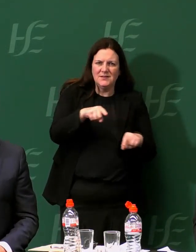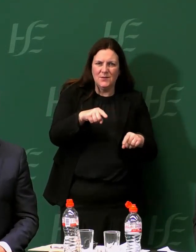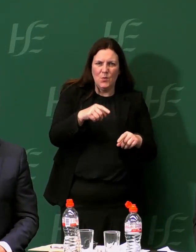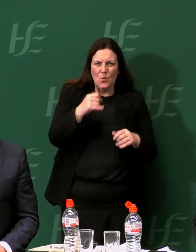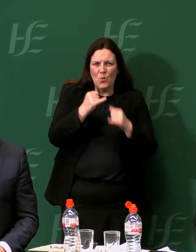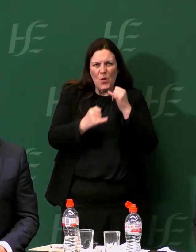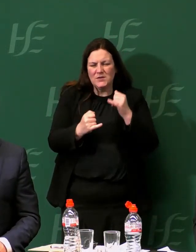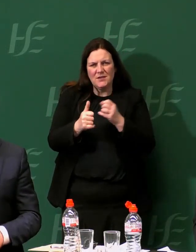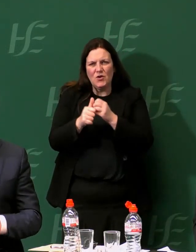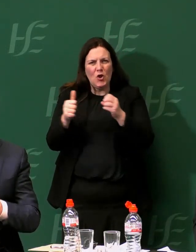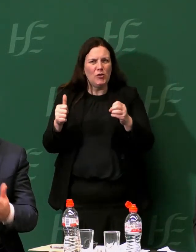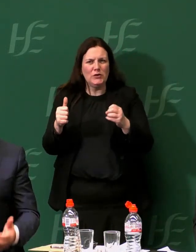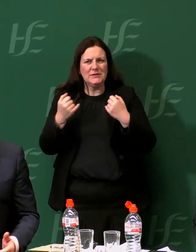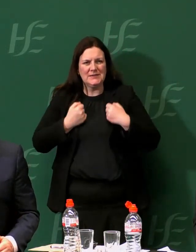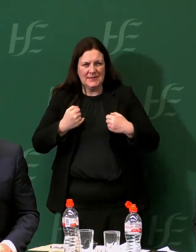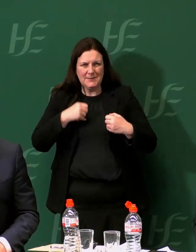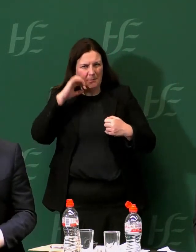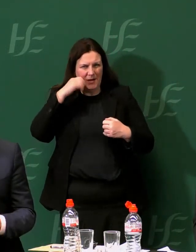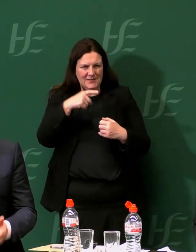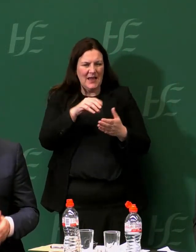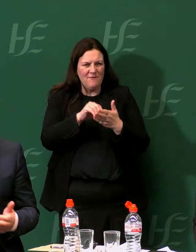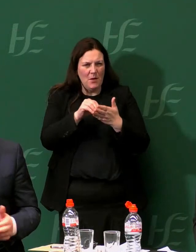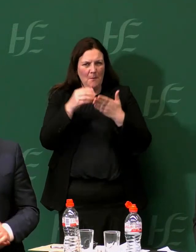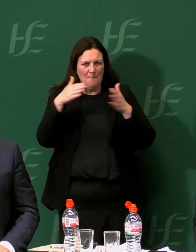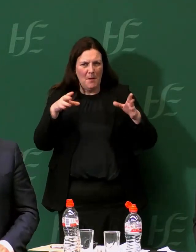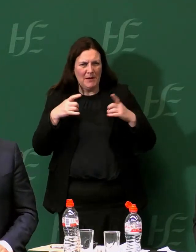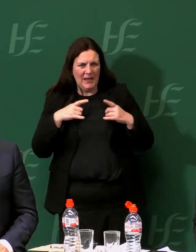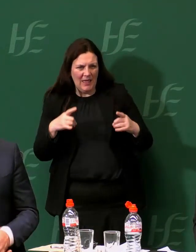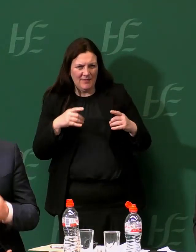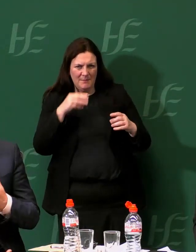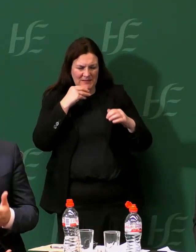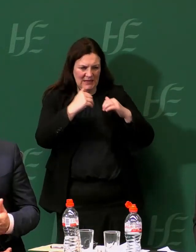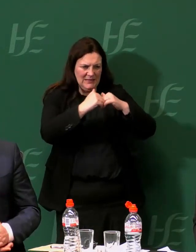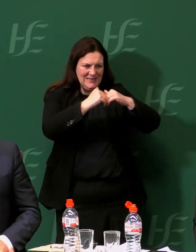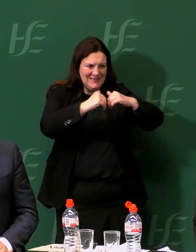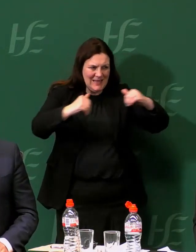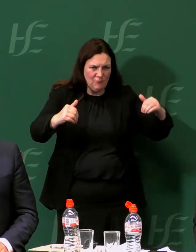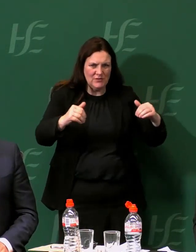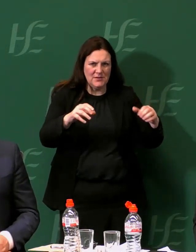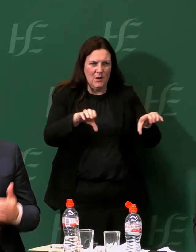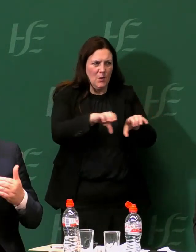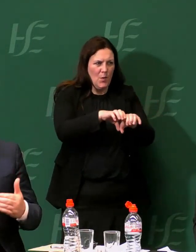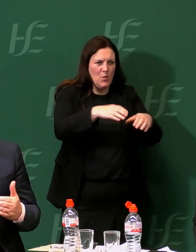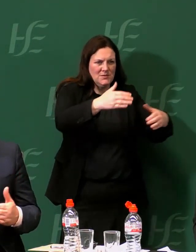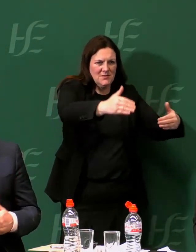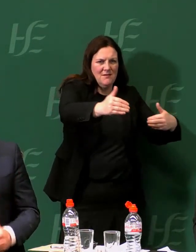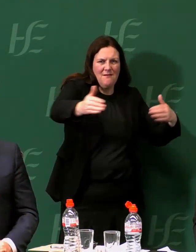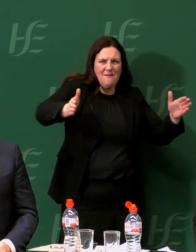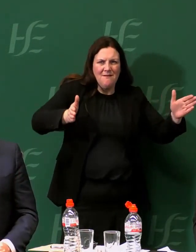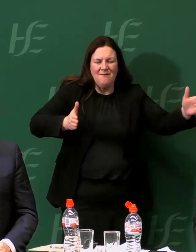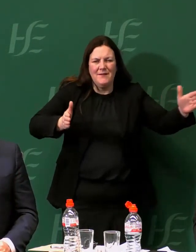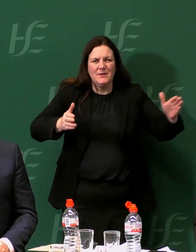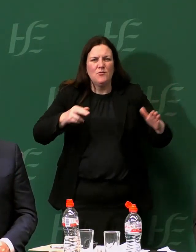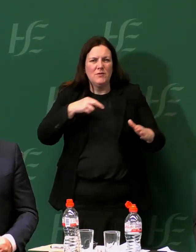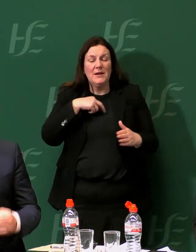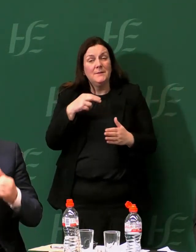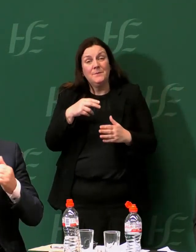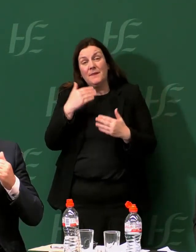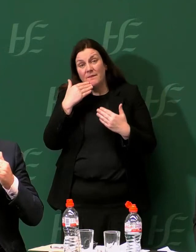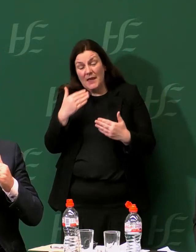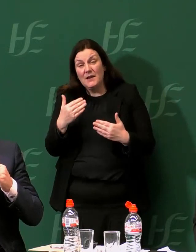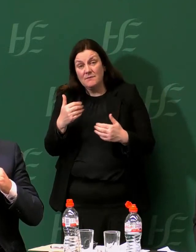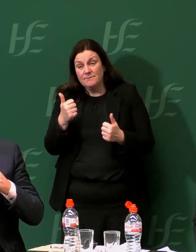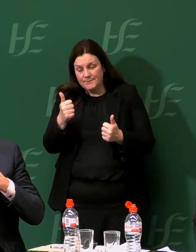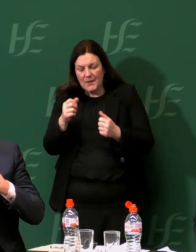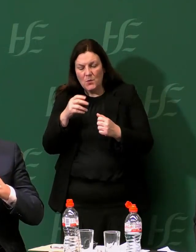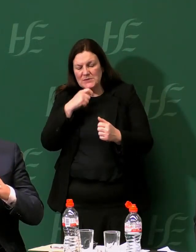guess, public health actions that we all have to continuously take. So there's no one definitive number. Thankfully, what I would say for this week,